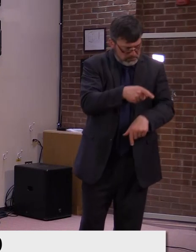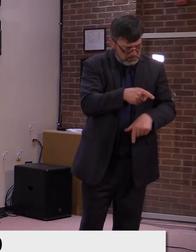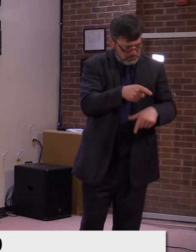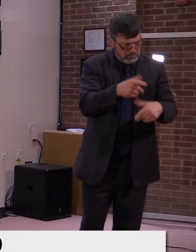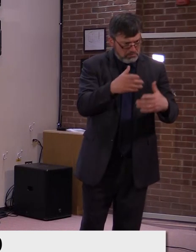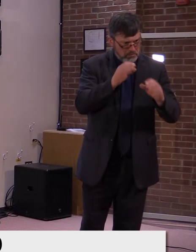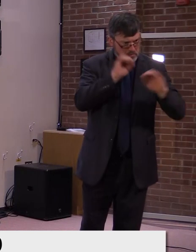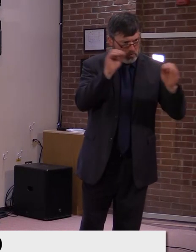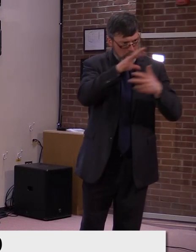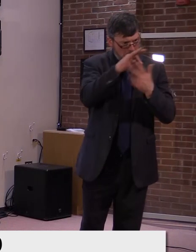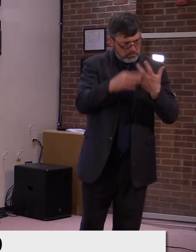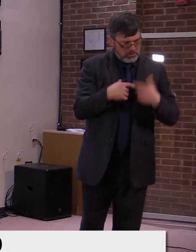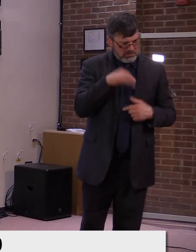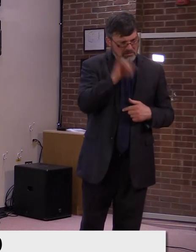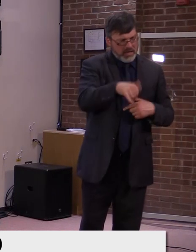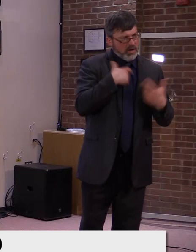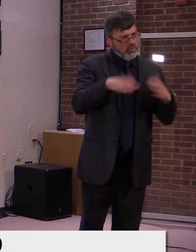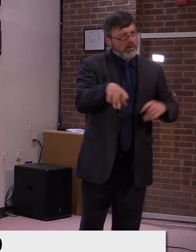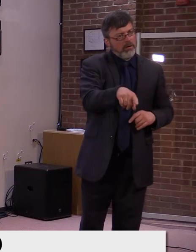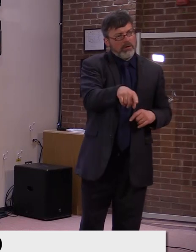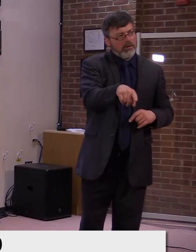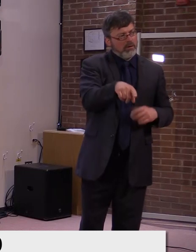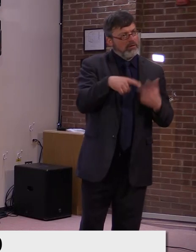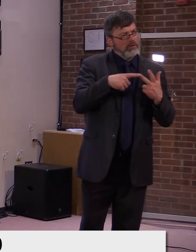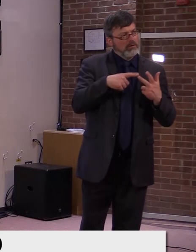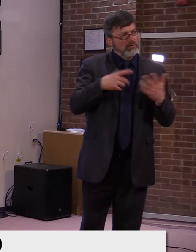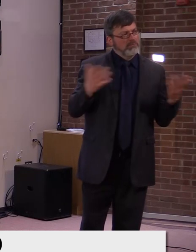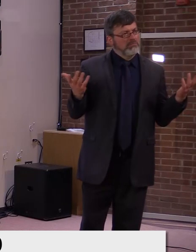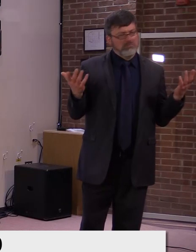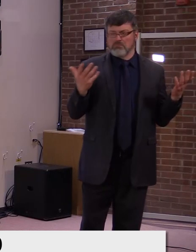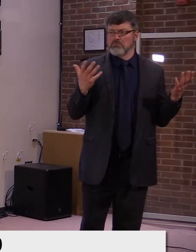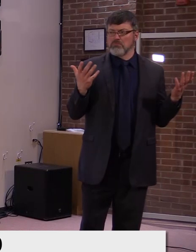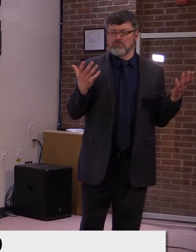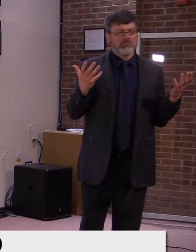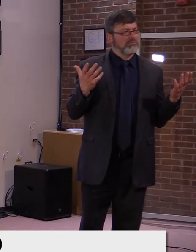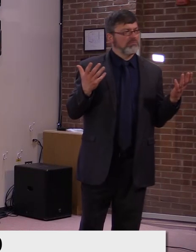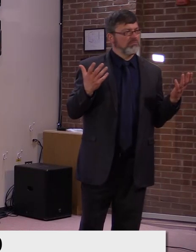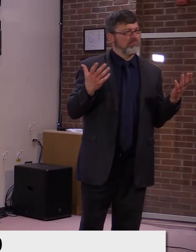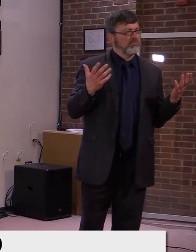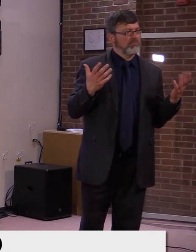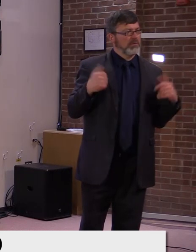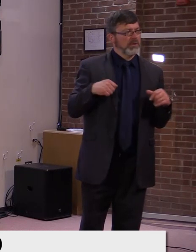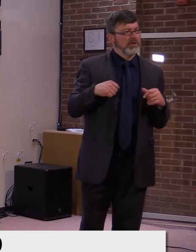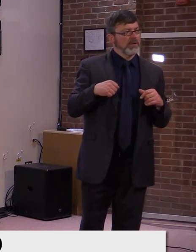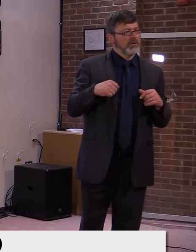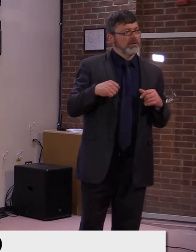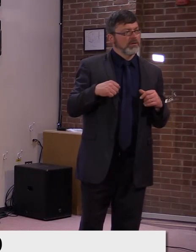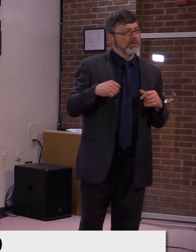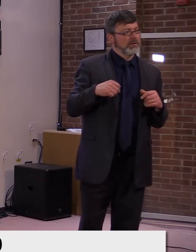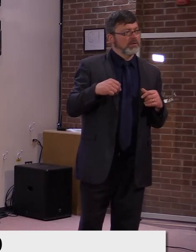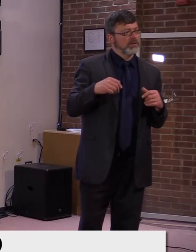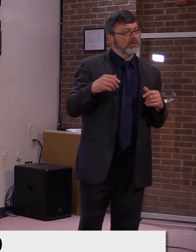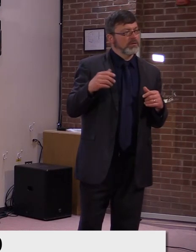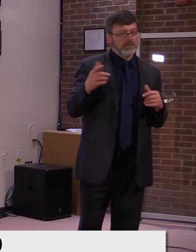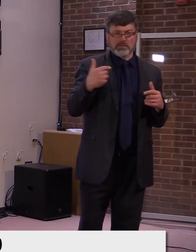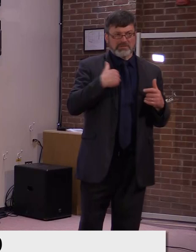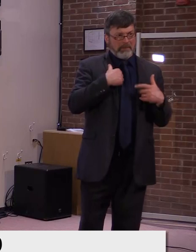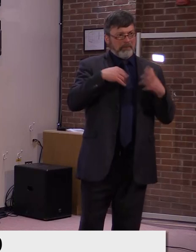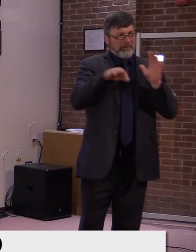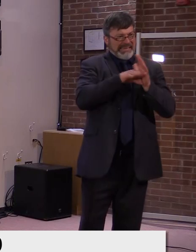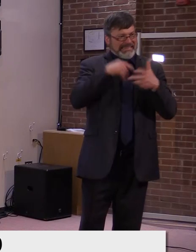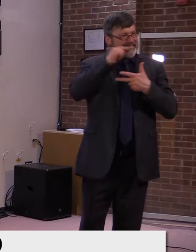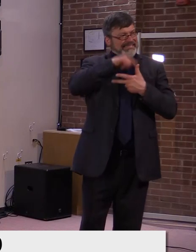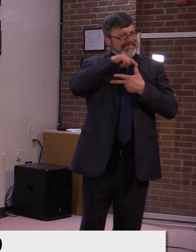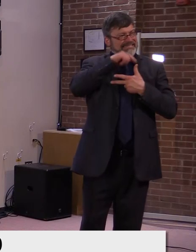which dose it was. Yeah, it used to be one shot or two shots, and now it actually names the type